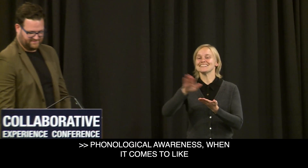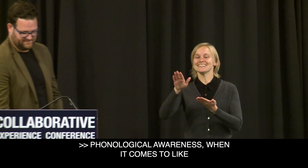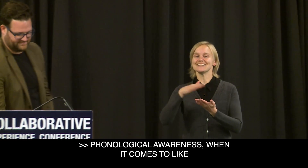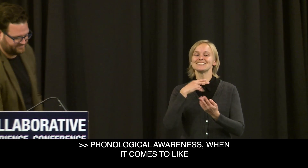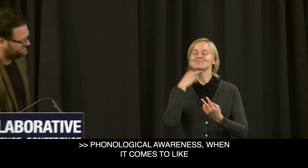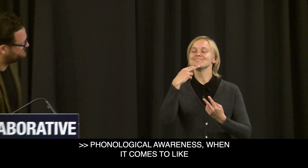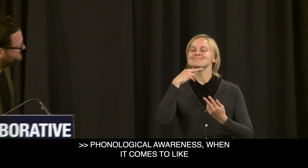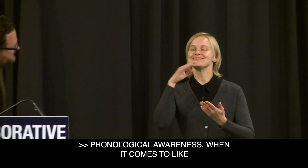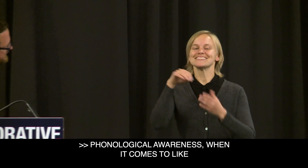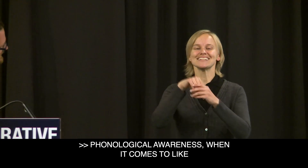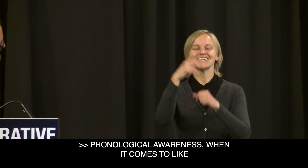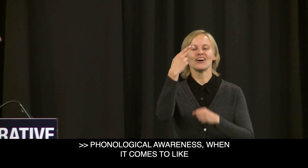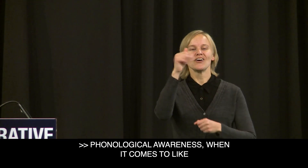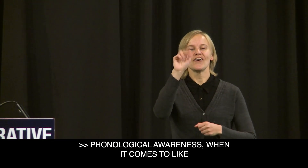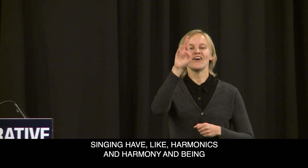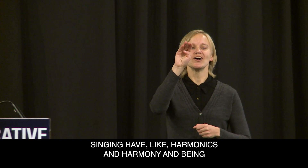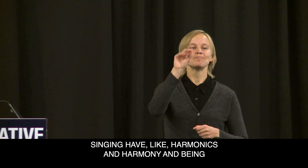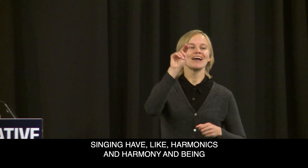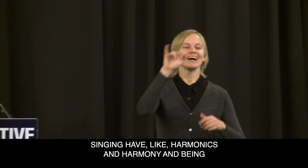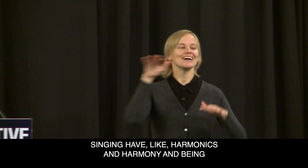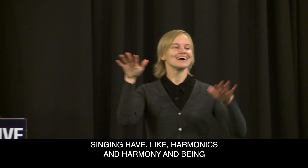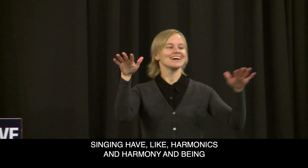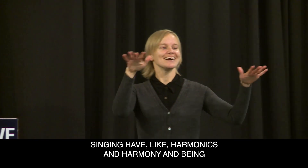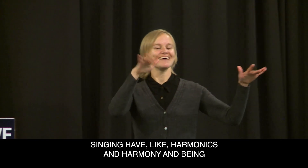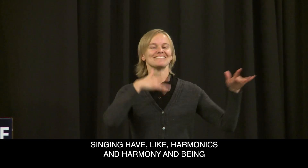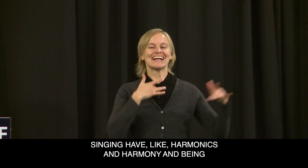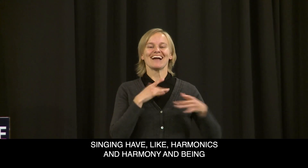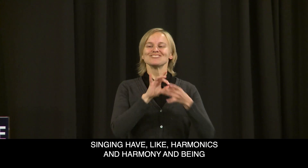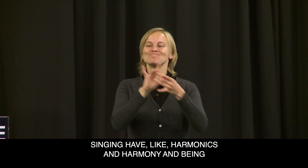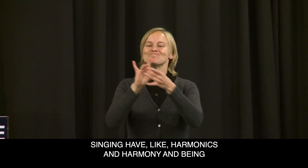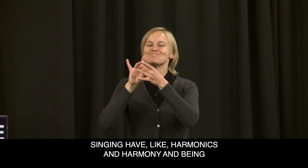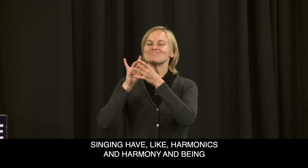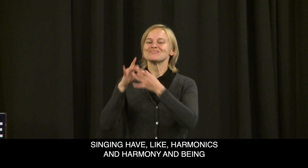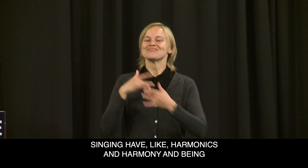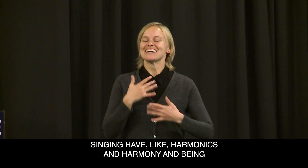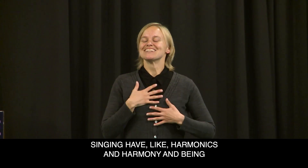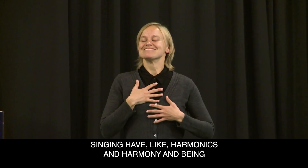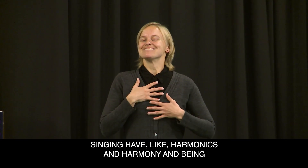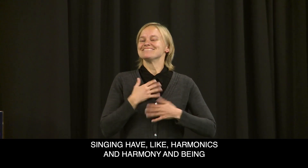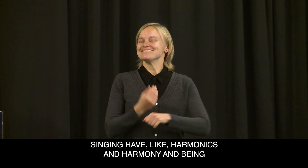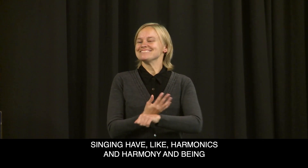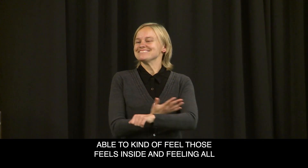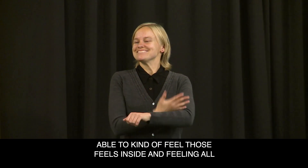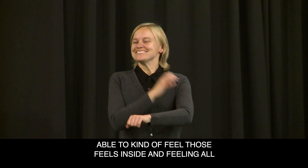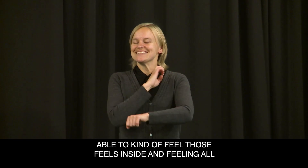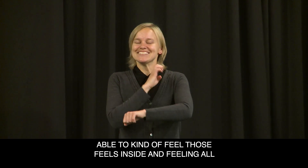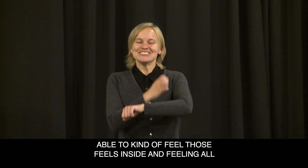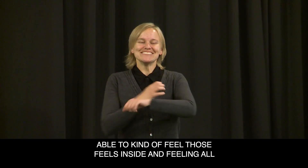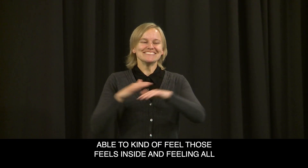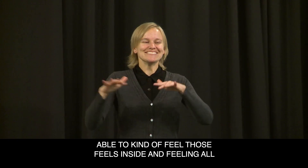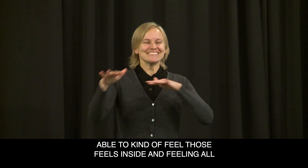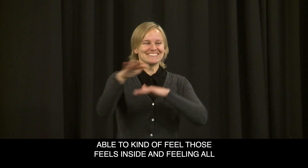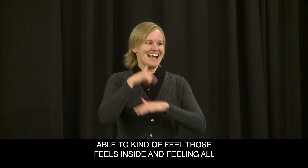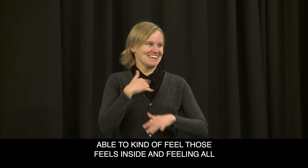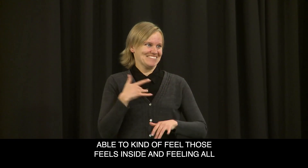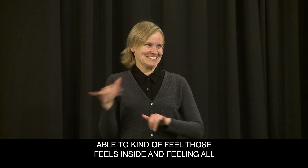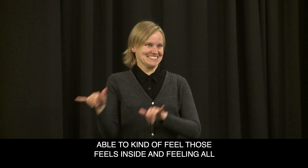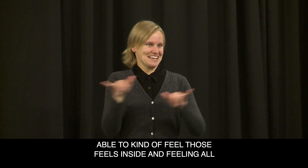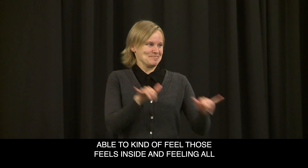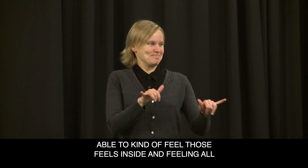Phonological awareness when it comes to like singing or have like harmonics and harmony and being able to kind of feel those feels inside and feeling